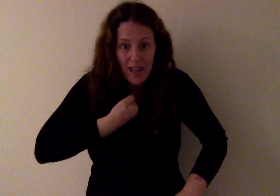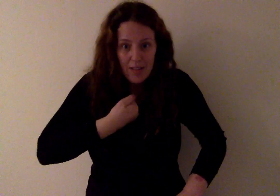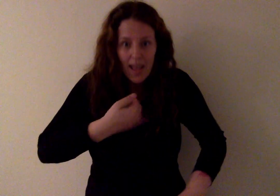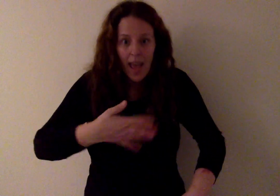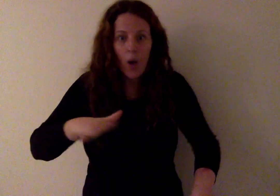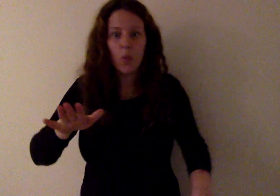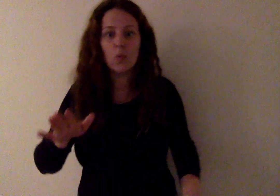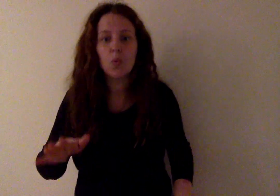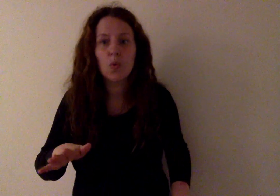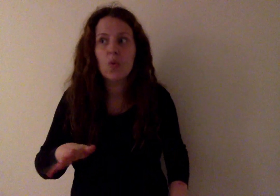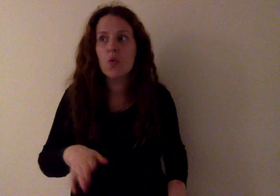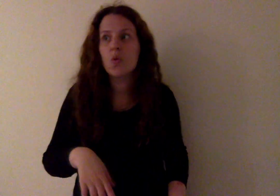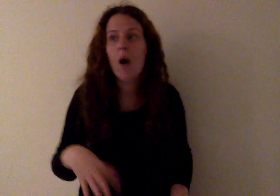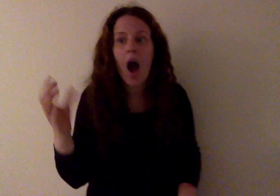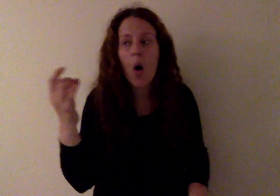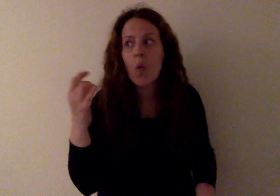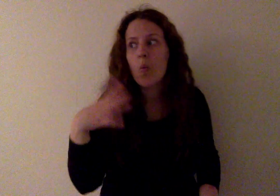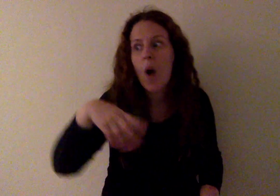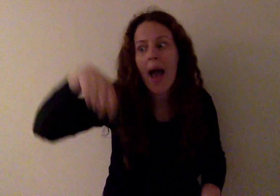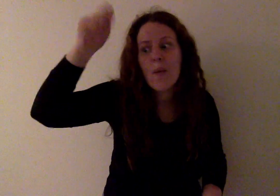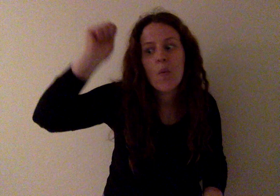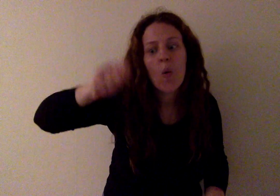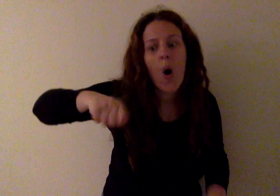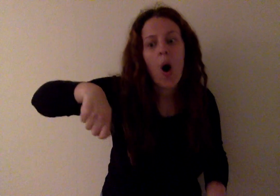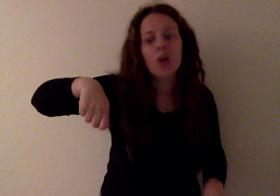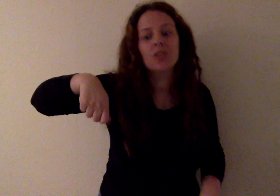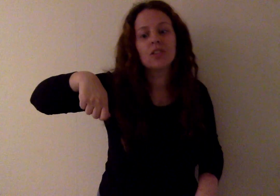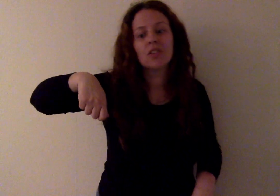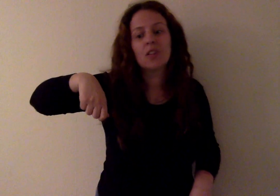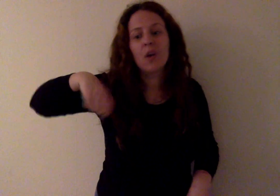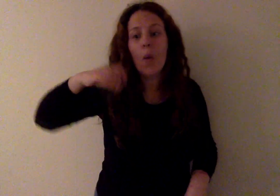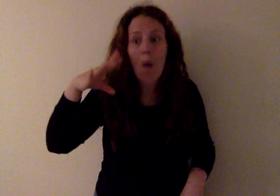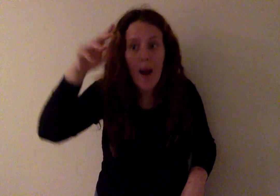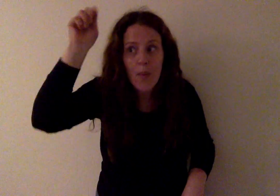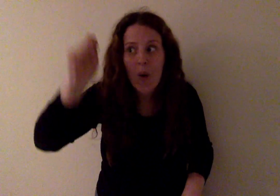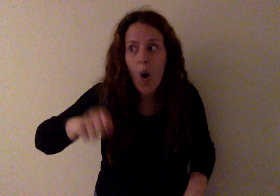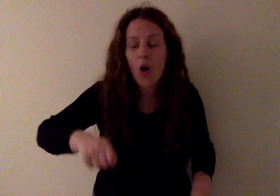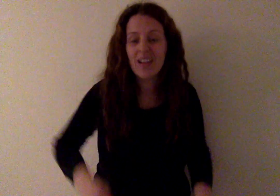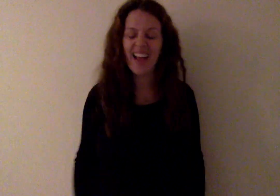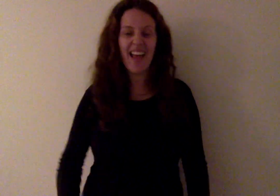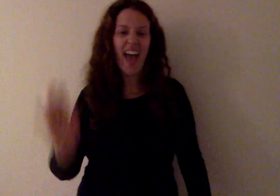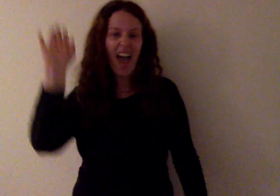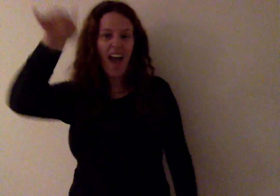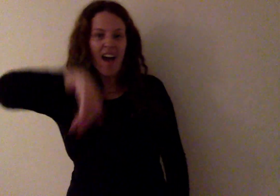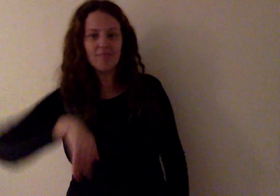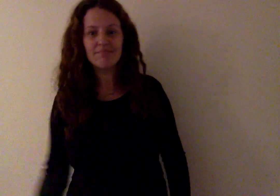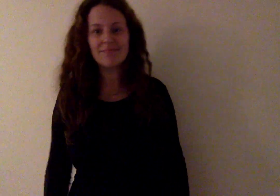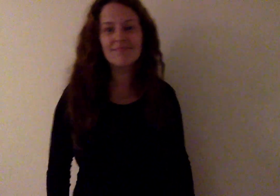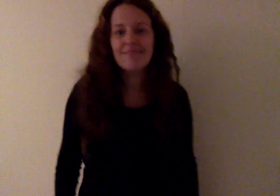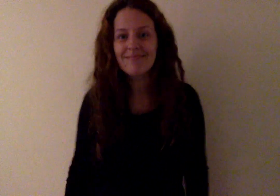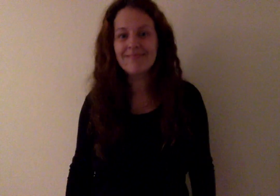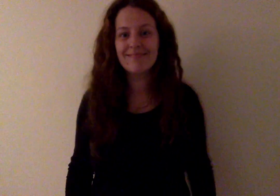only feel how jolly it was to be the only idle dog among all these busy